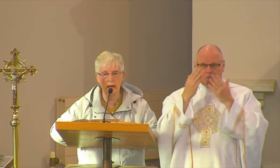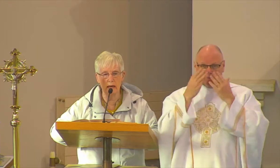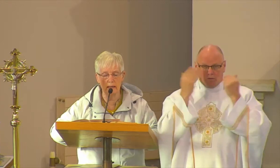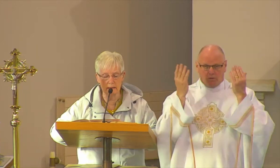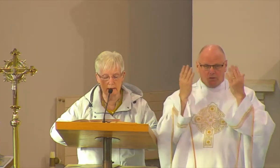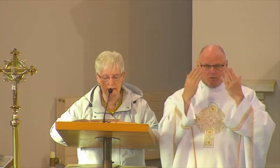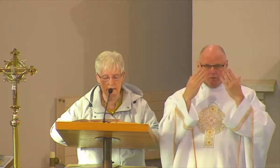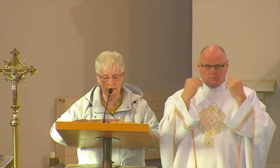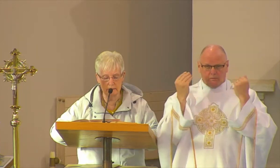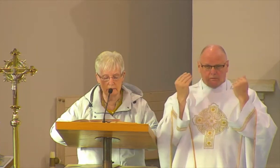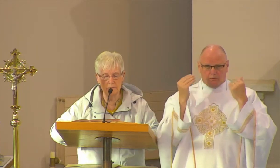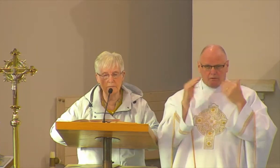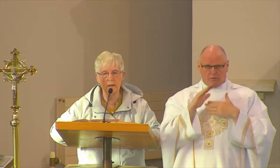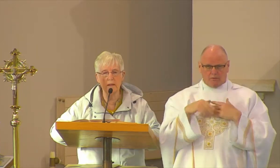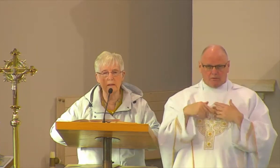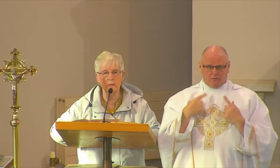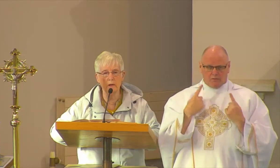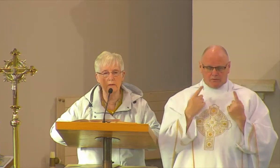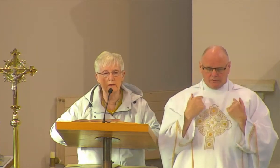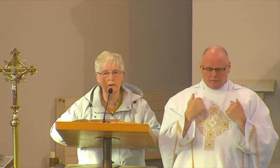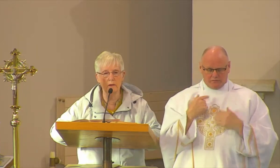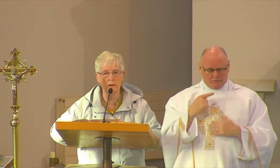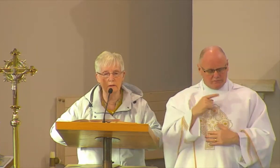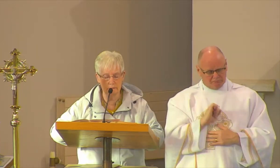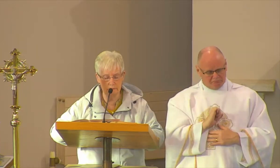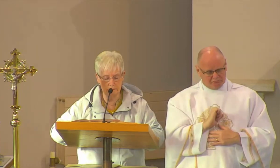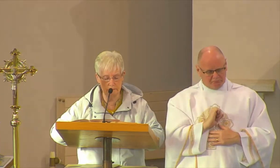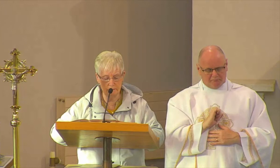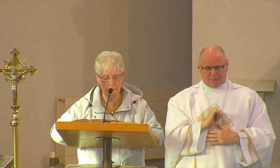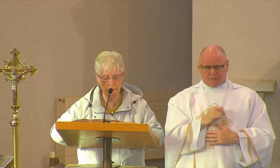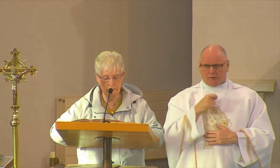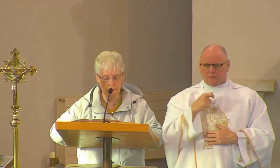eyes." The word of the Lord.